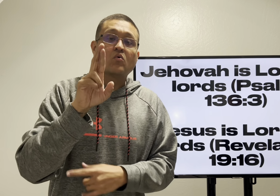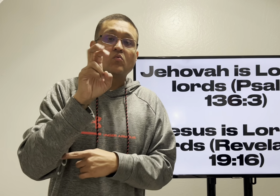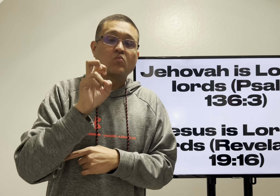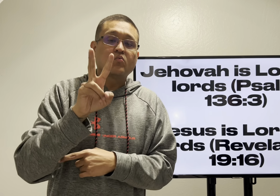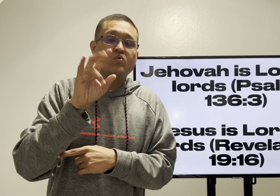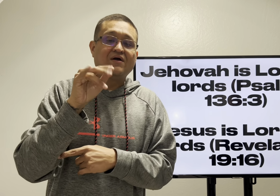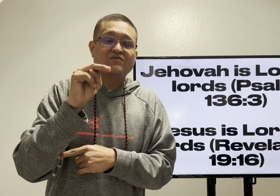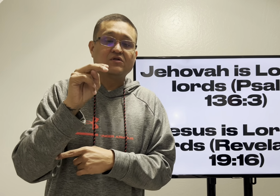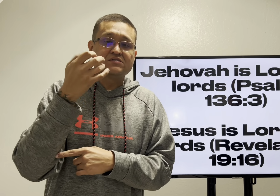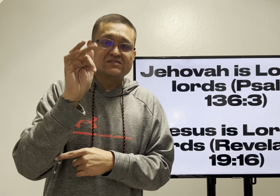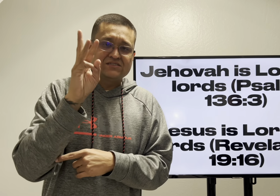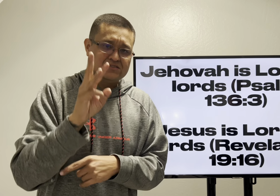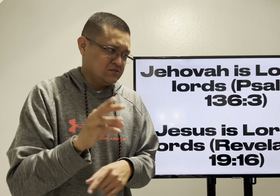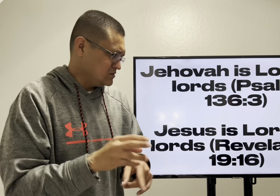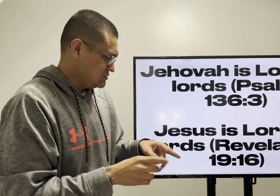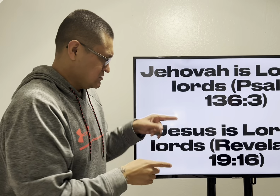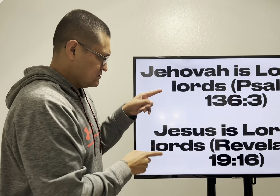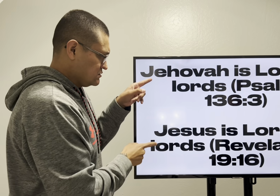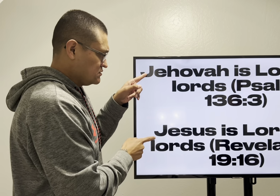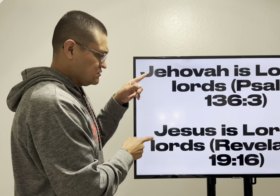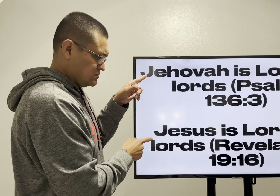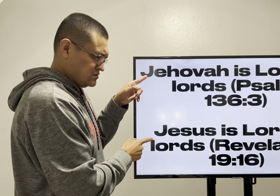Lords. In Revelations 19 and 16.